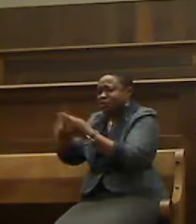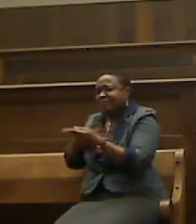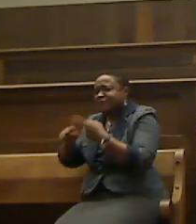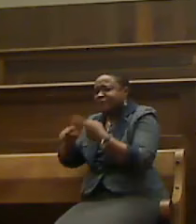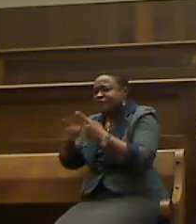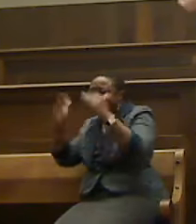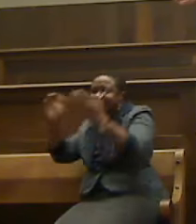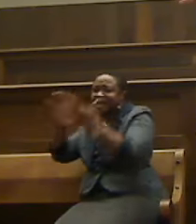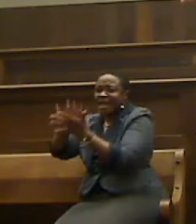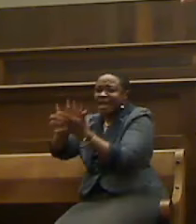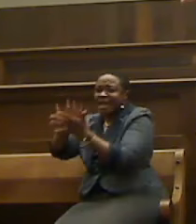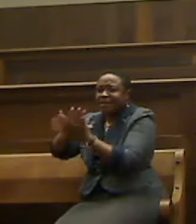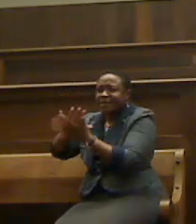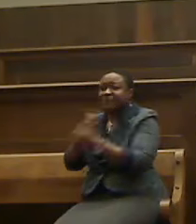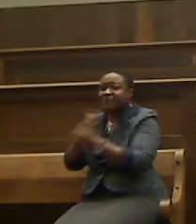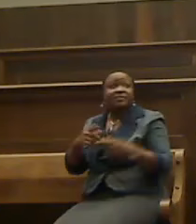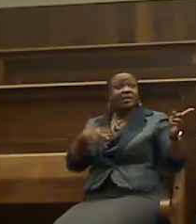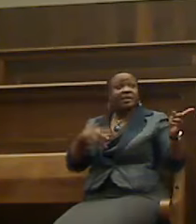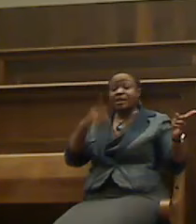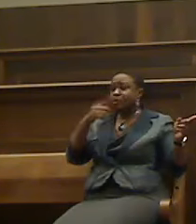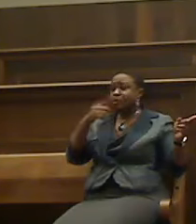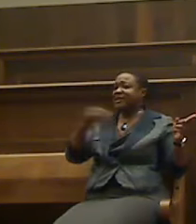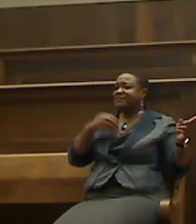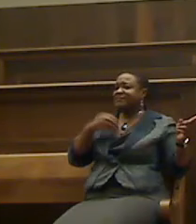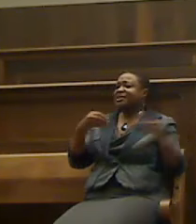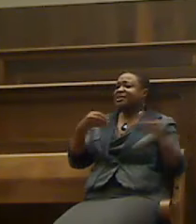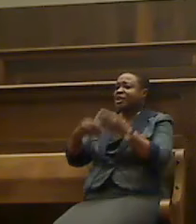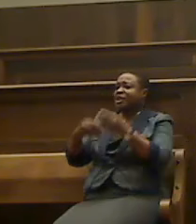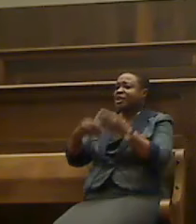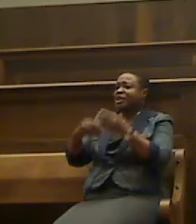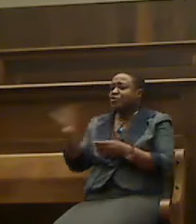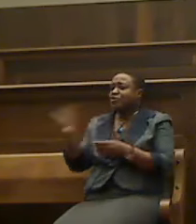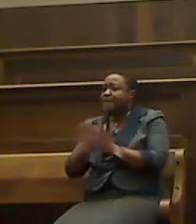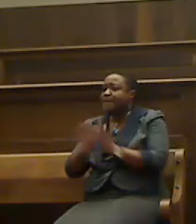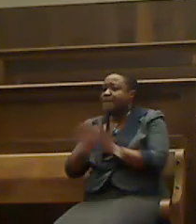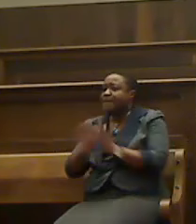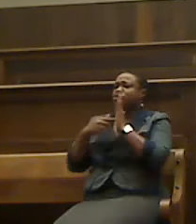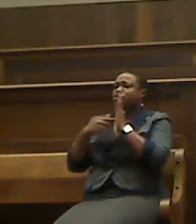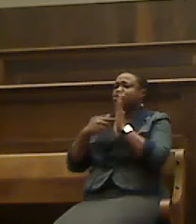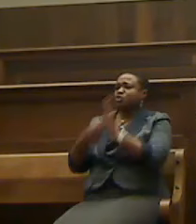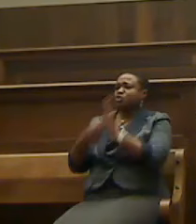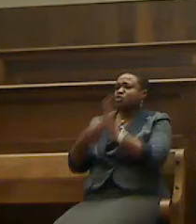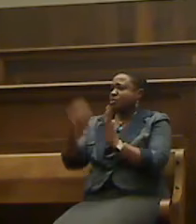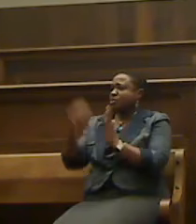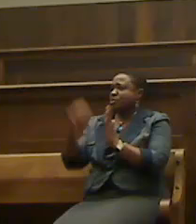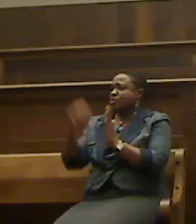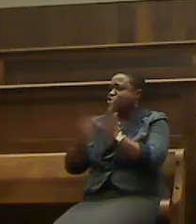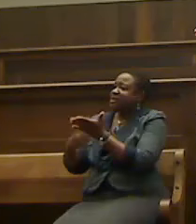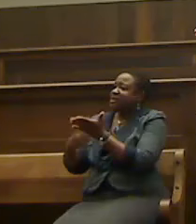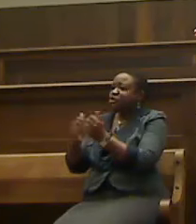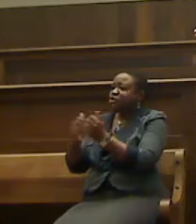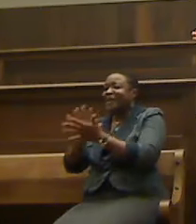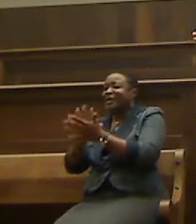Yes, so if someone could bring me the Genetic Roulette book, I'll show you how we've put it together so that you can talk to the